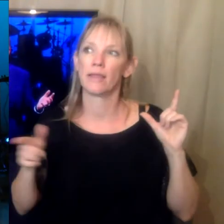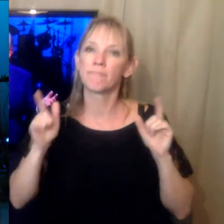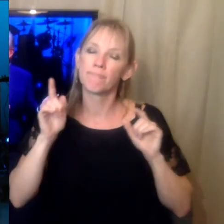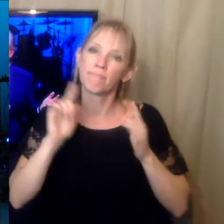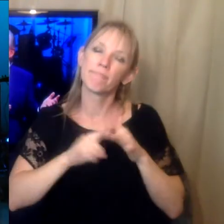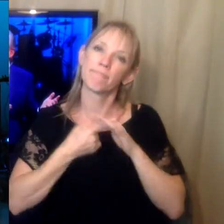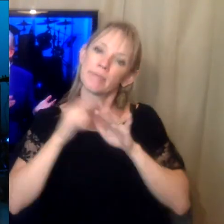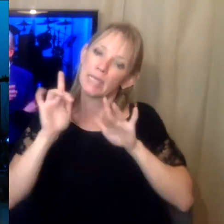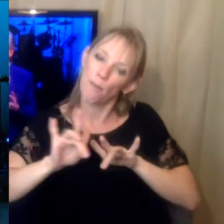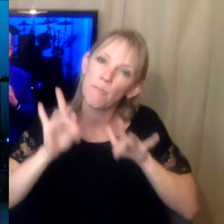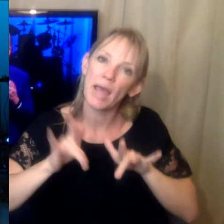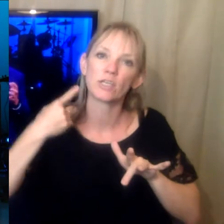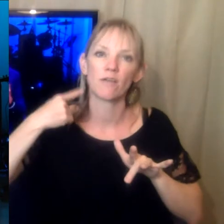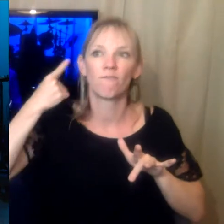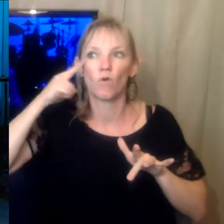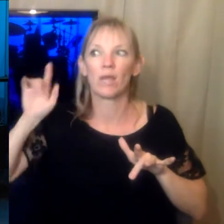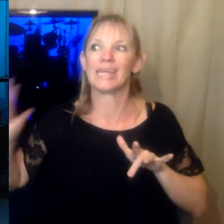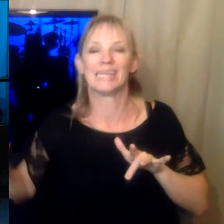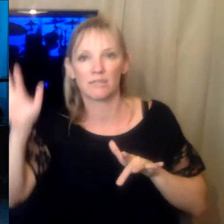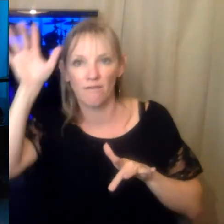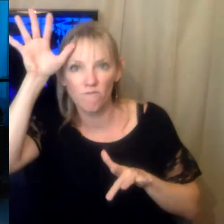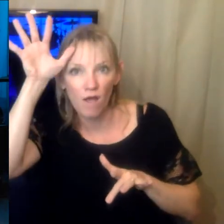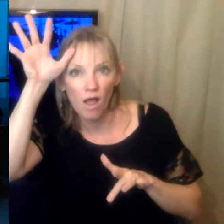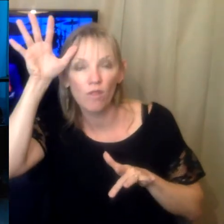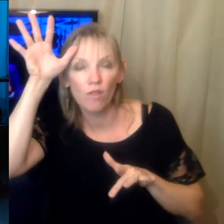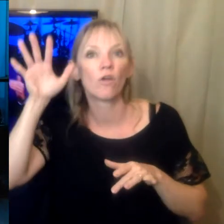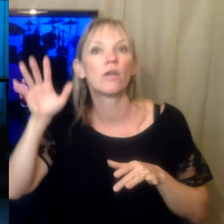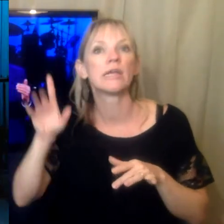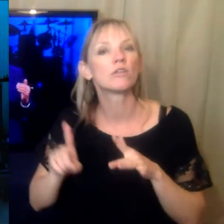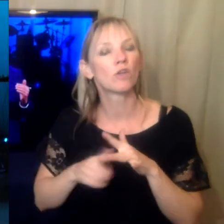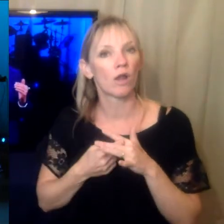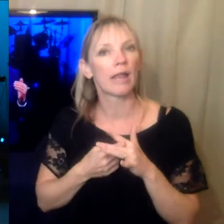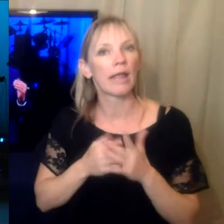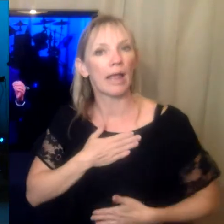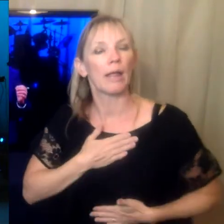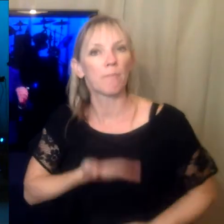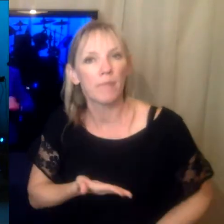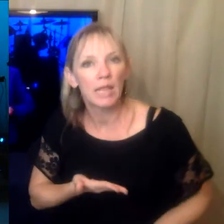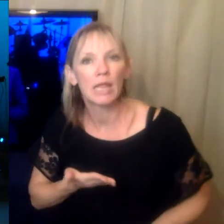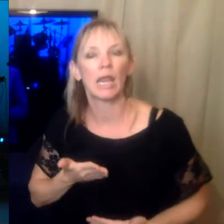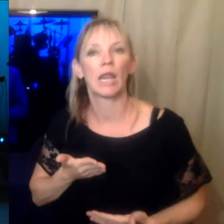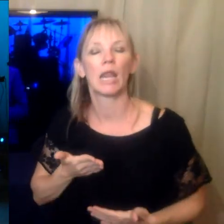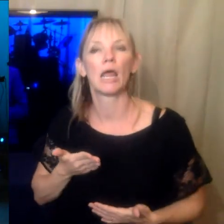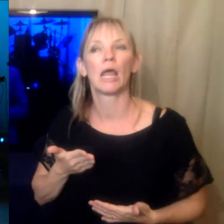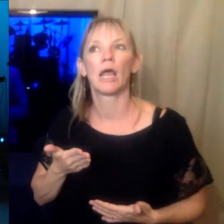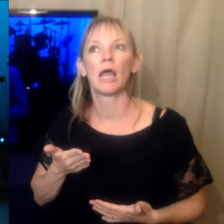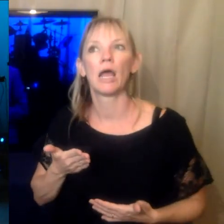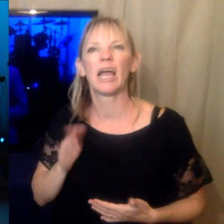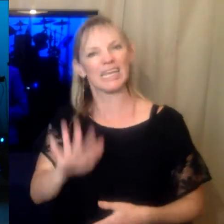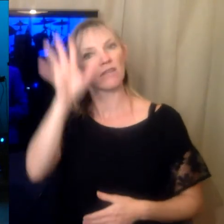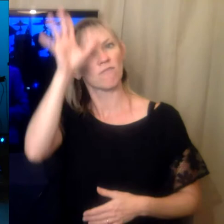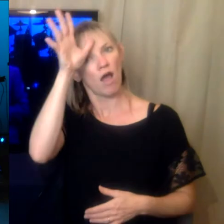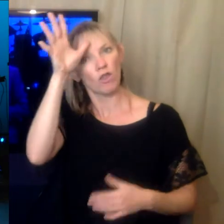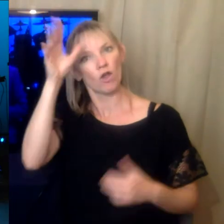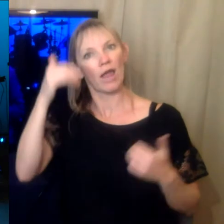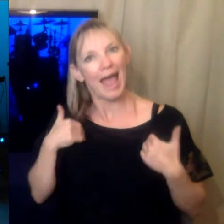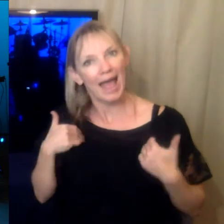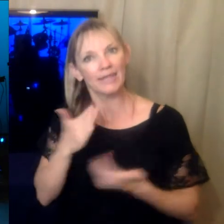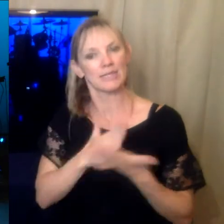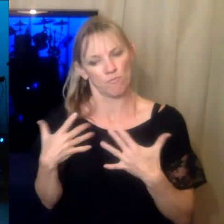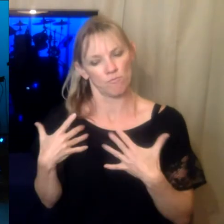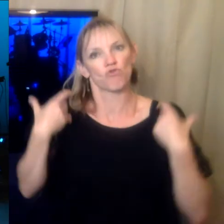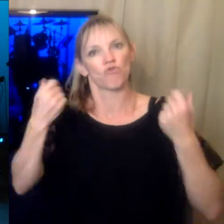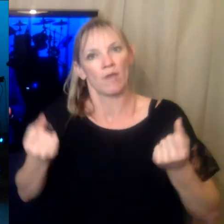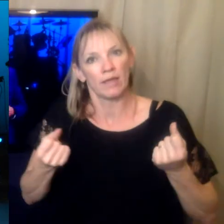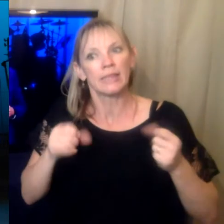and for his dad. And then on the heels of that, he began to honestly admit that there were some very strong points in his dad. And he had done